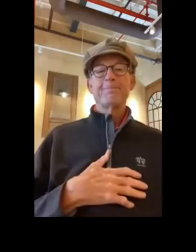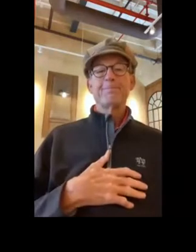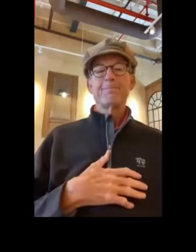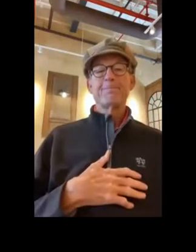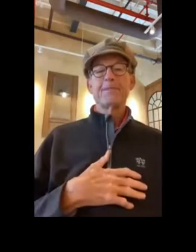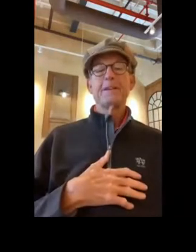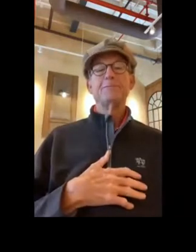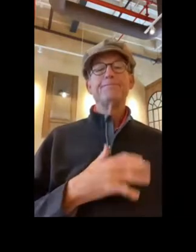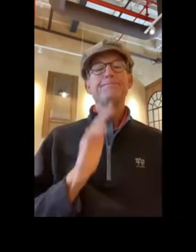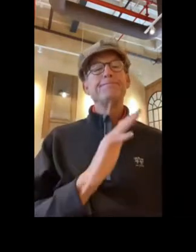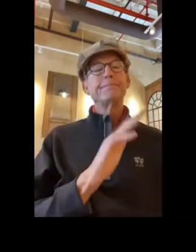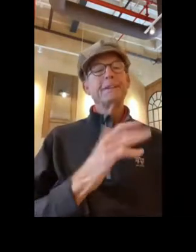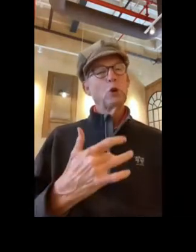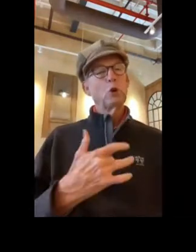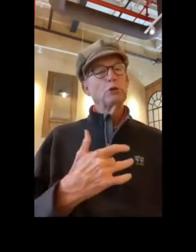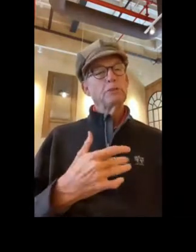Wonderful.